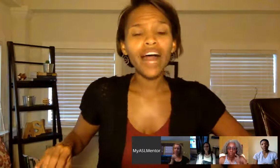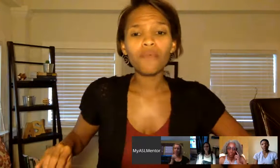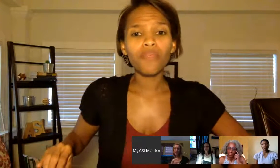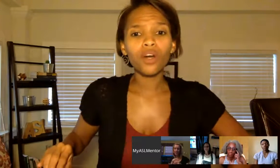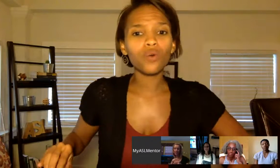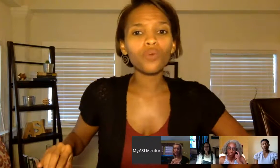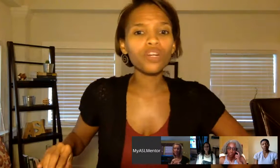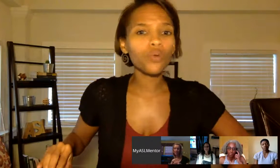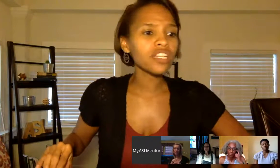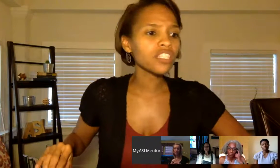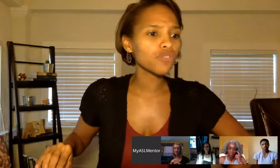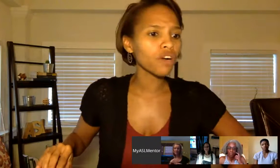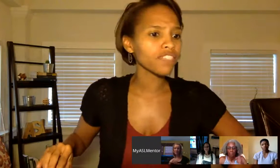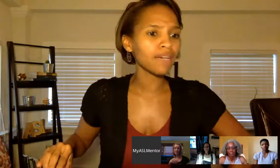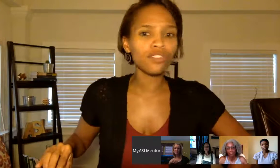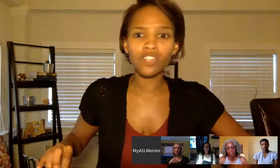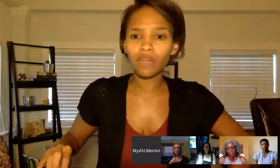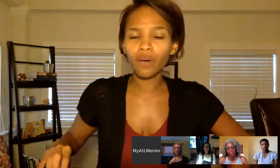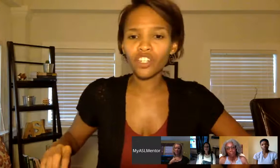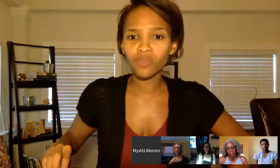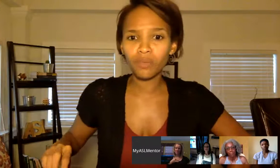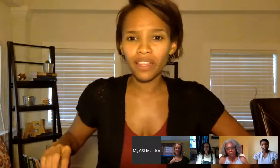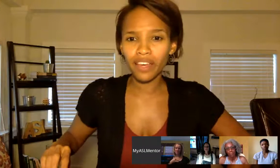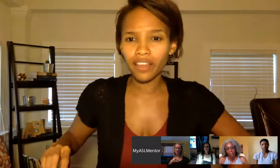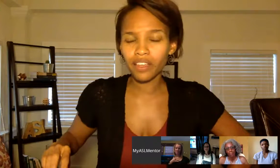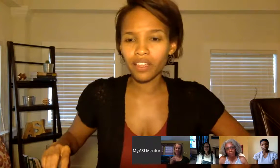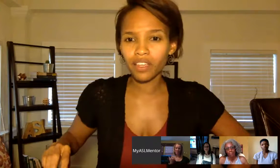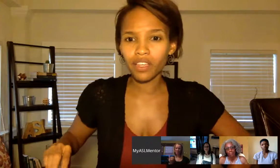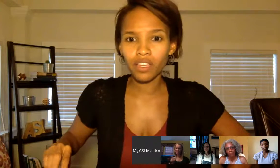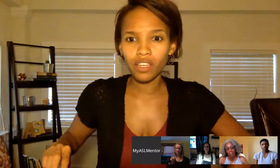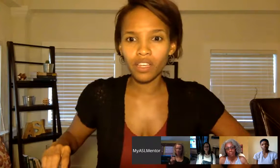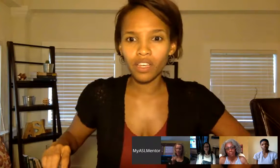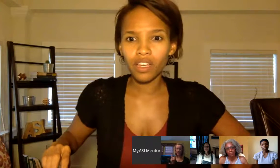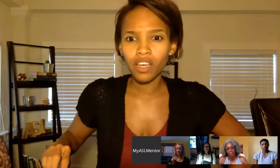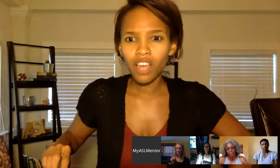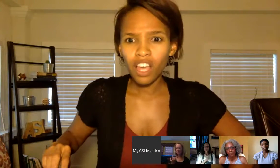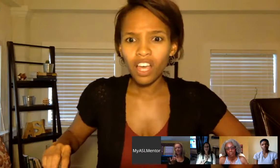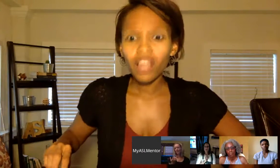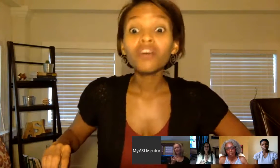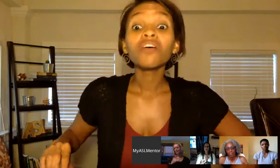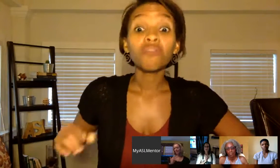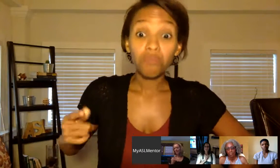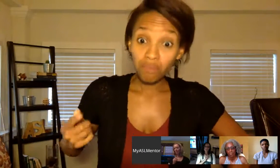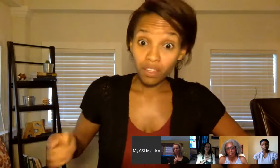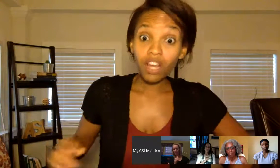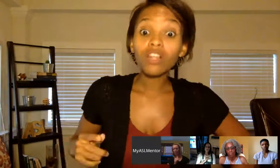What'll happen though? What is this rough time she's talking about? What does she mean by that?